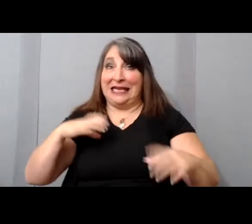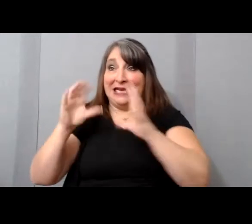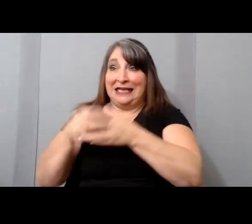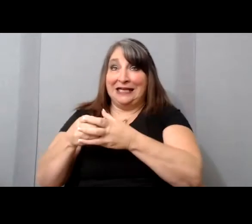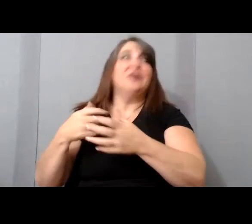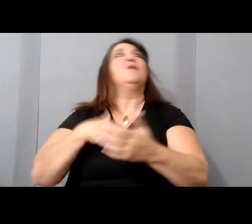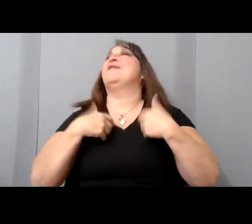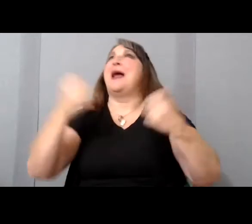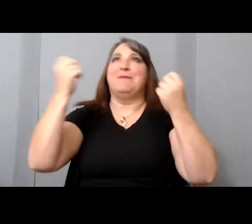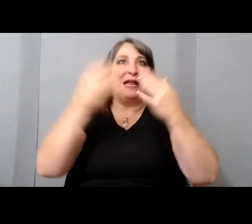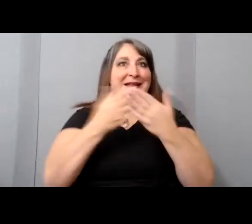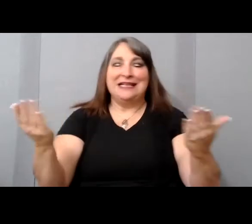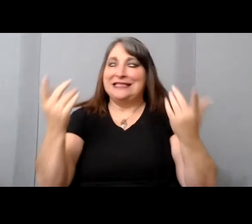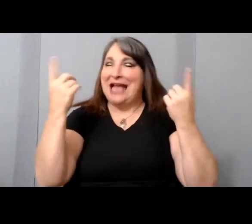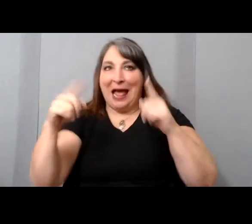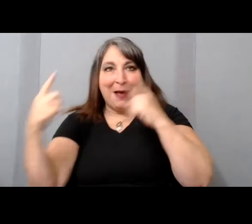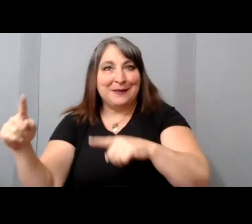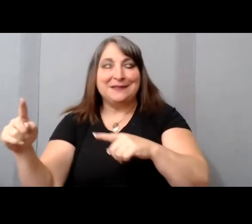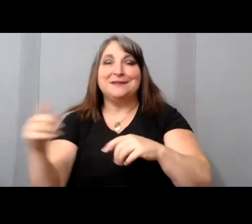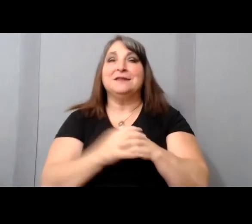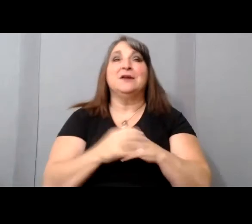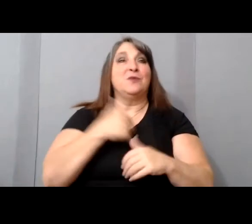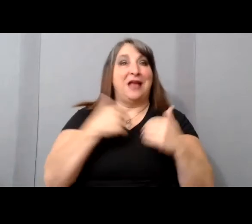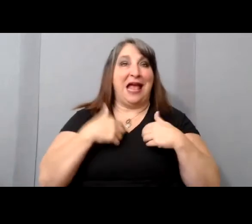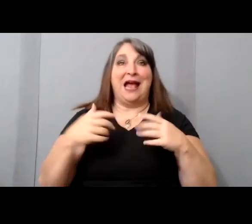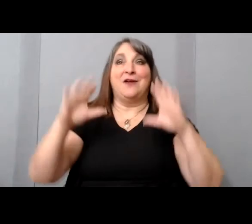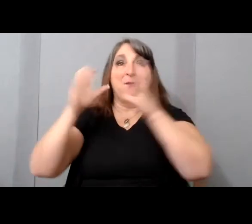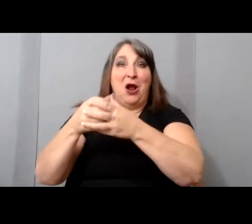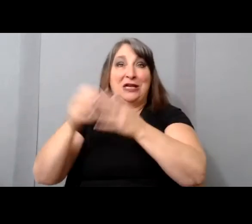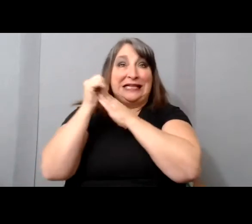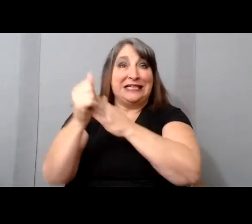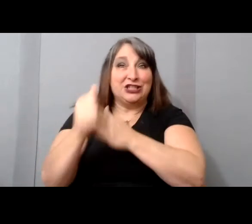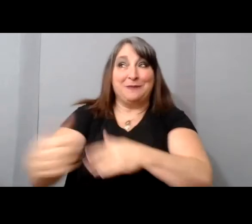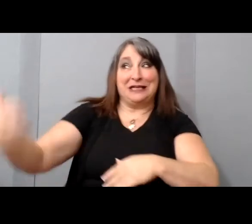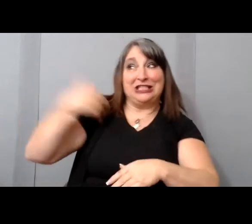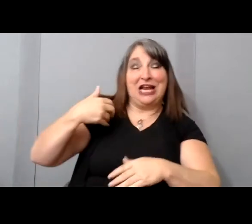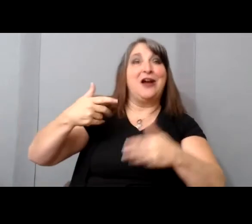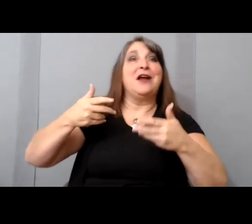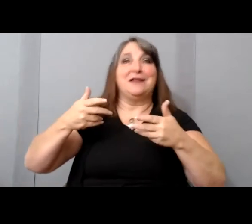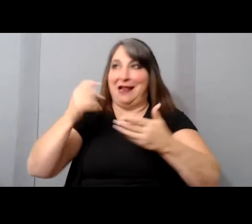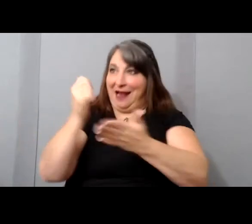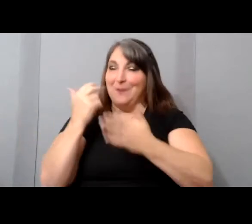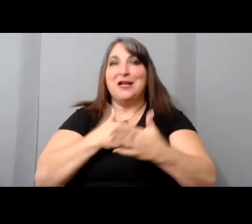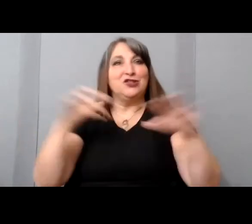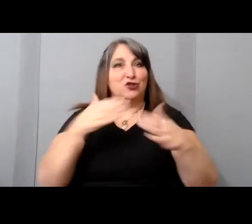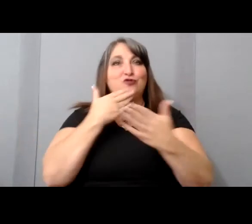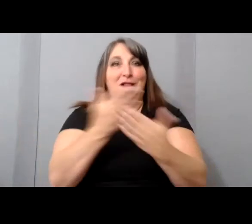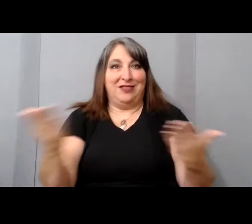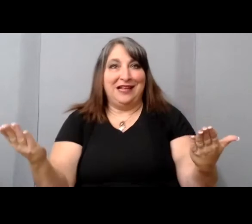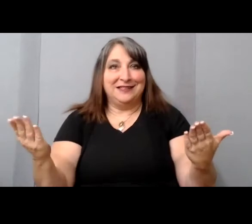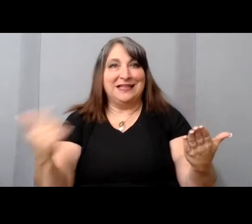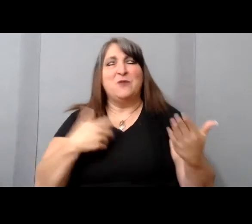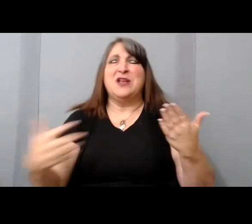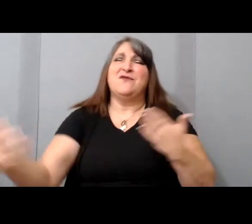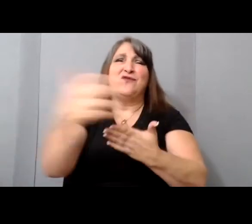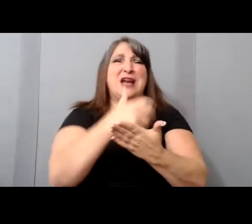small dollar fundraising. We've had a party leadership and a party chair who has enabled us to do good things and has raised